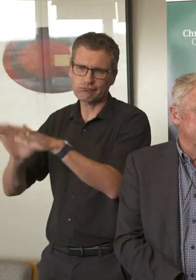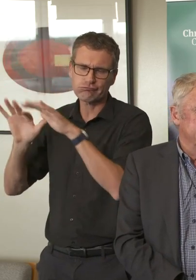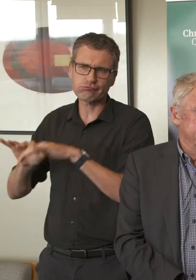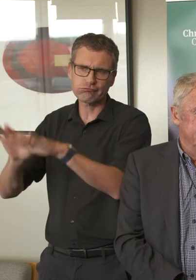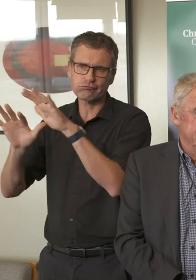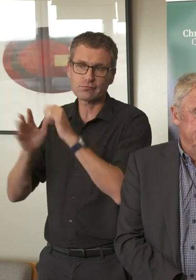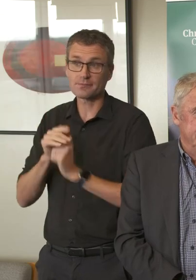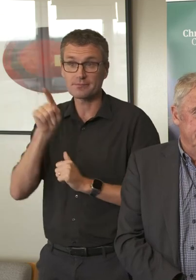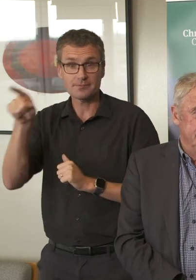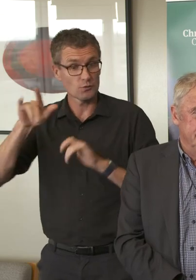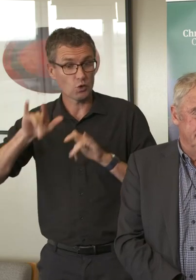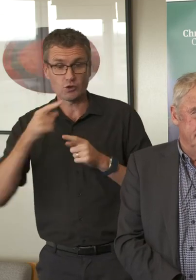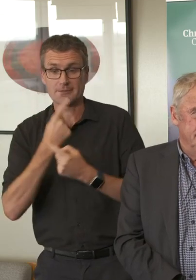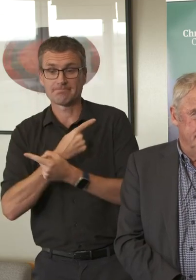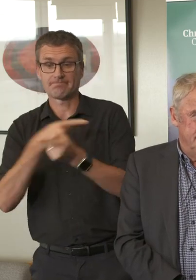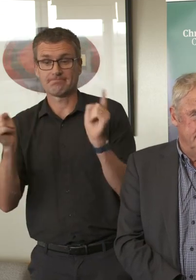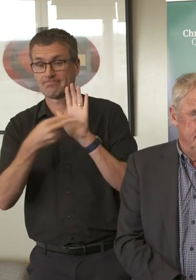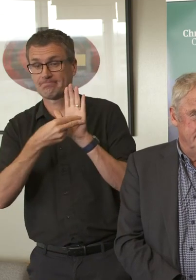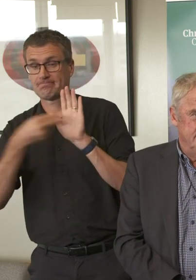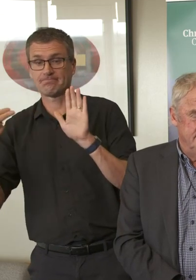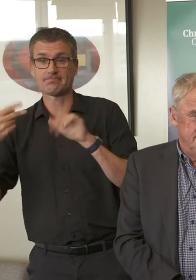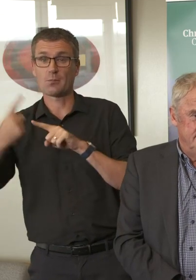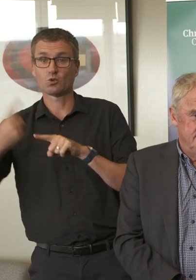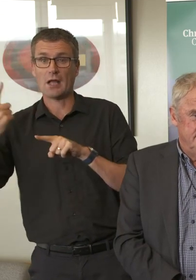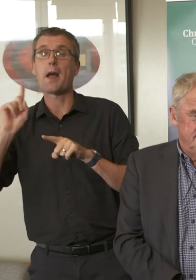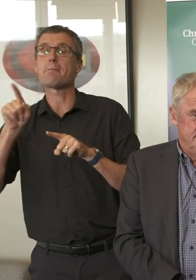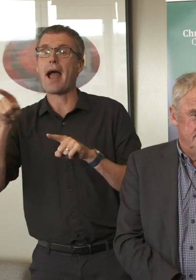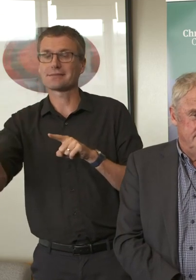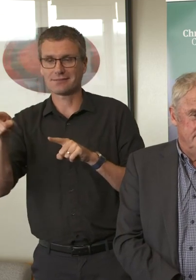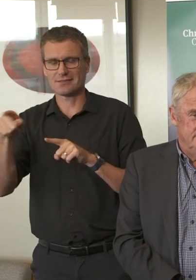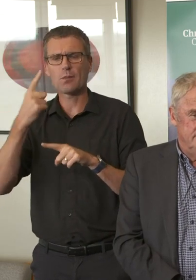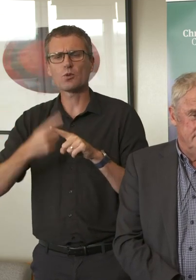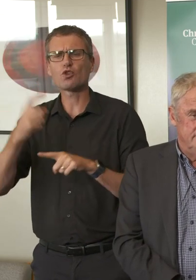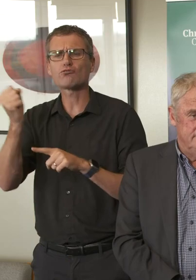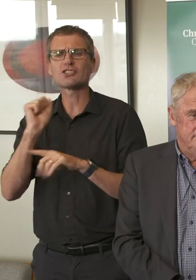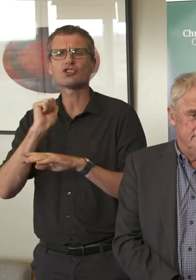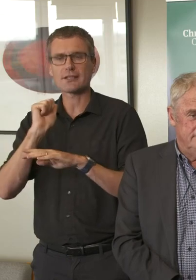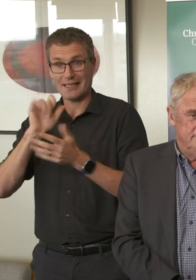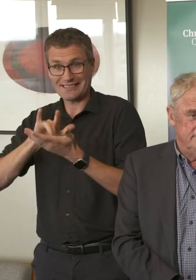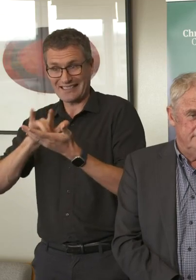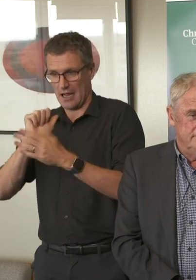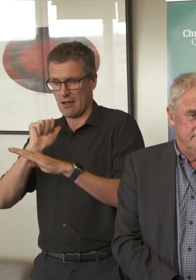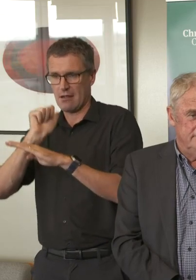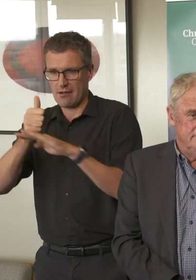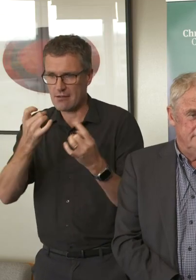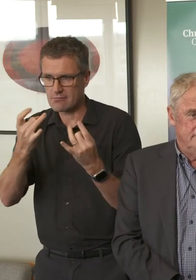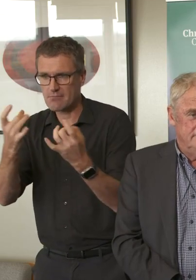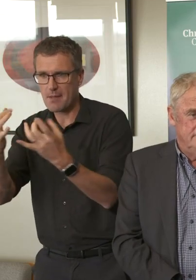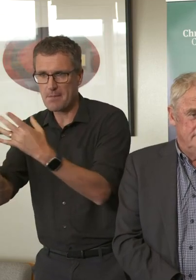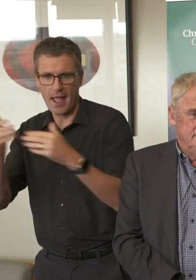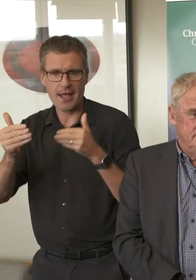state of emergency, they had stood up their emergency operations centre, and they're already proactively dealing with it. And